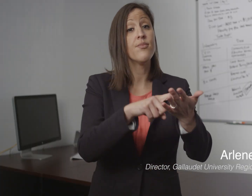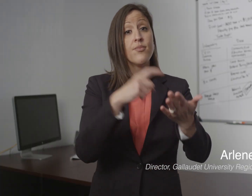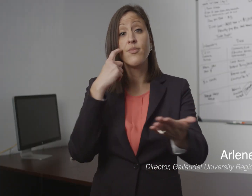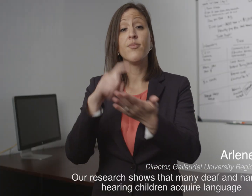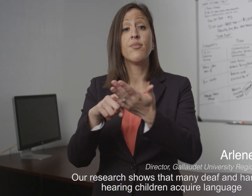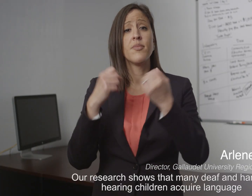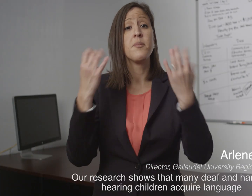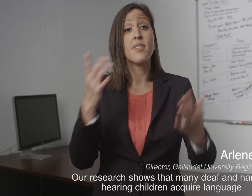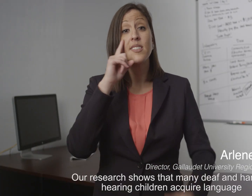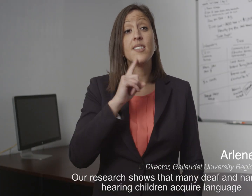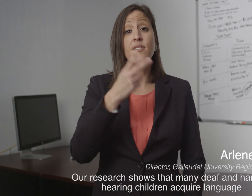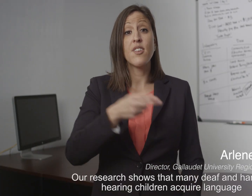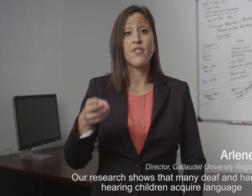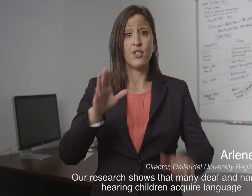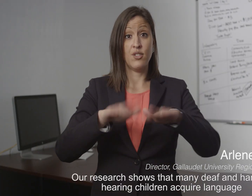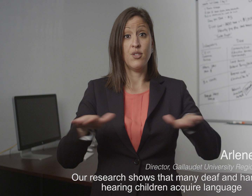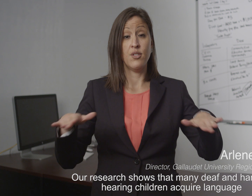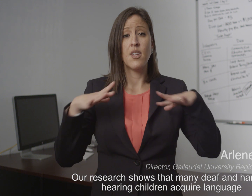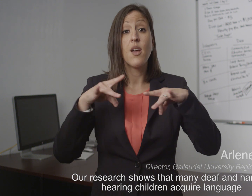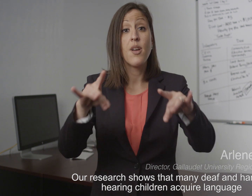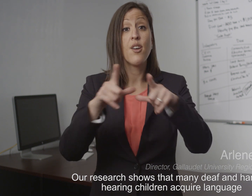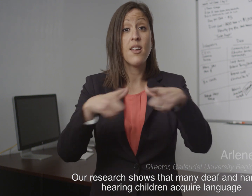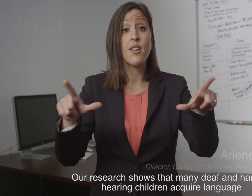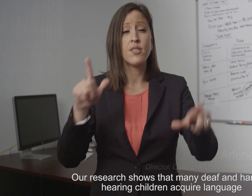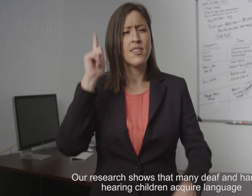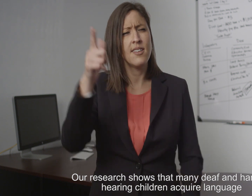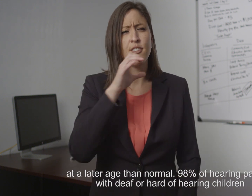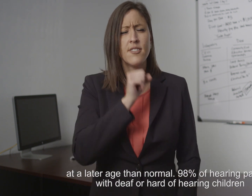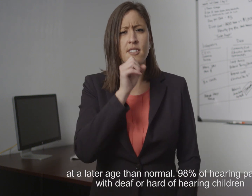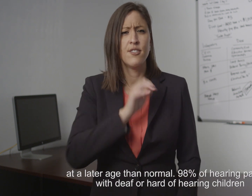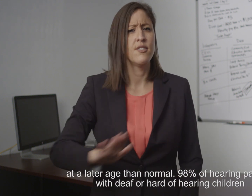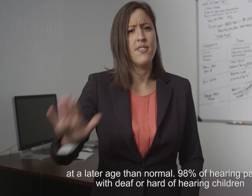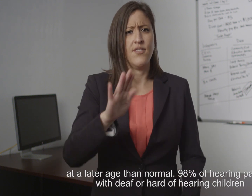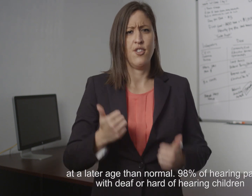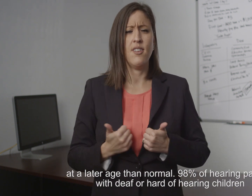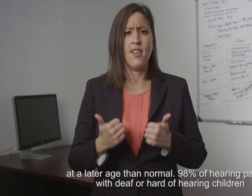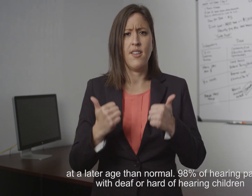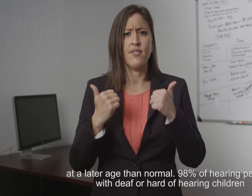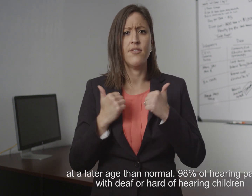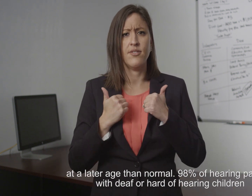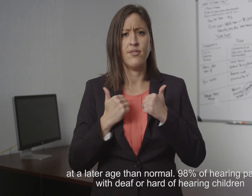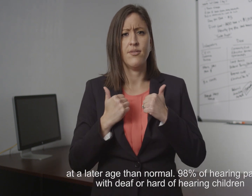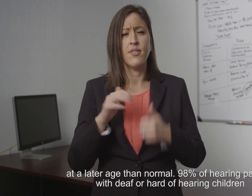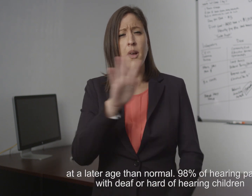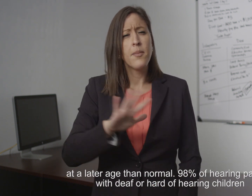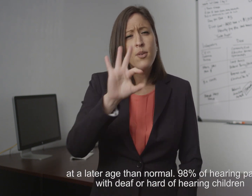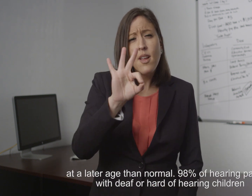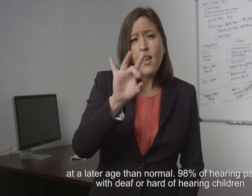Our research shows that many deaf and hard of hearing children acquire language at a later age than normal. 98%